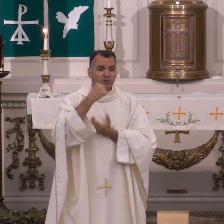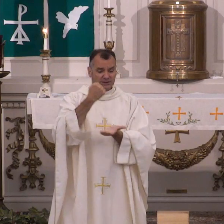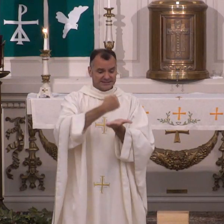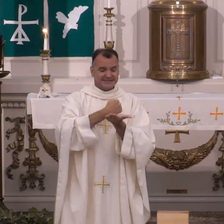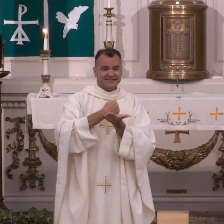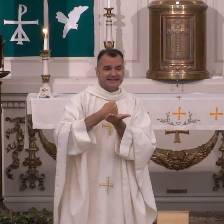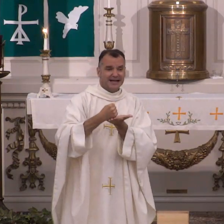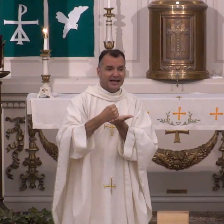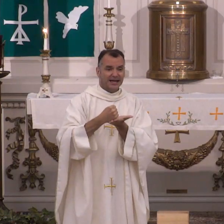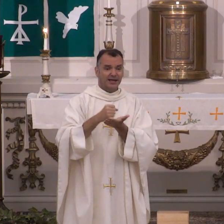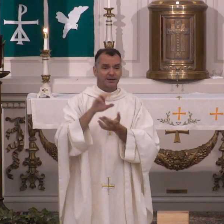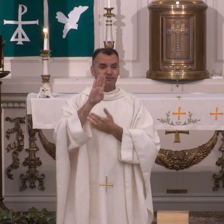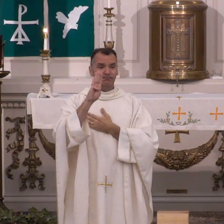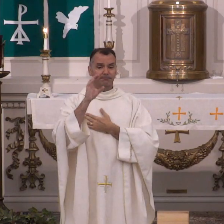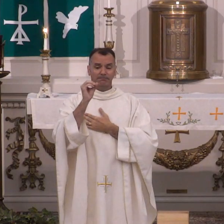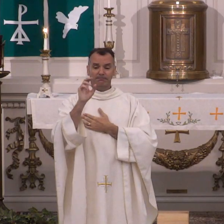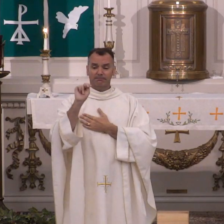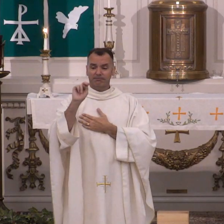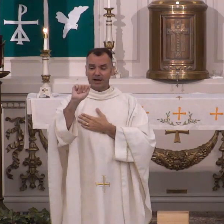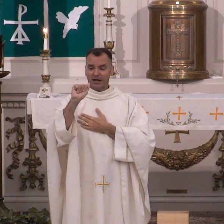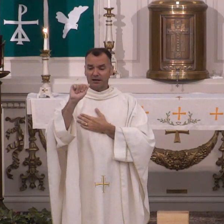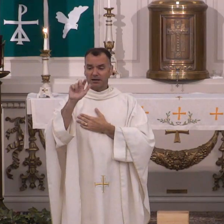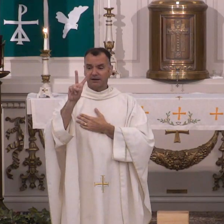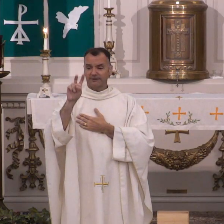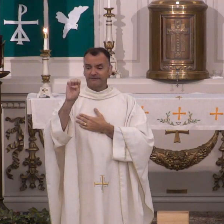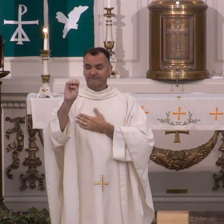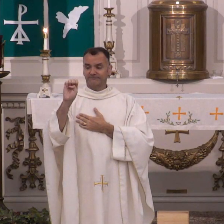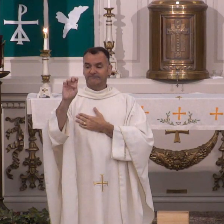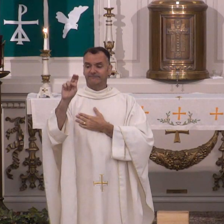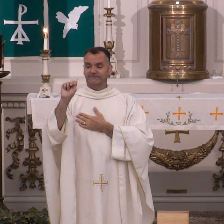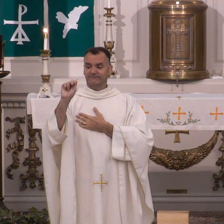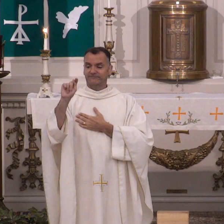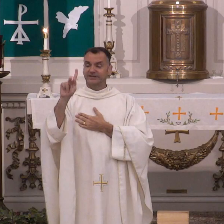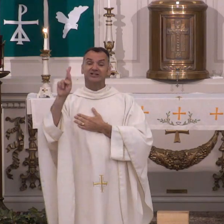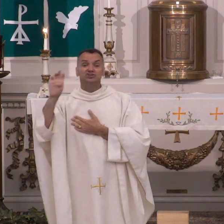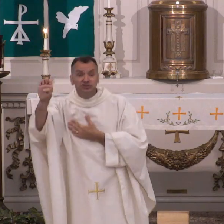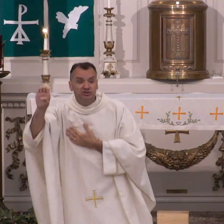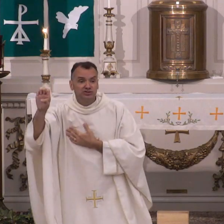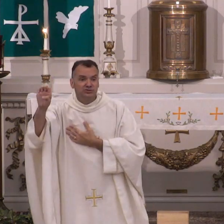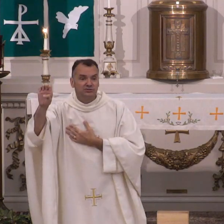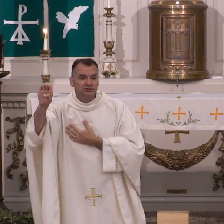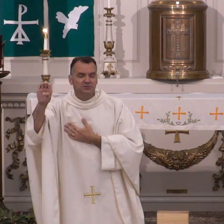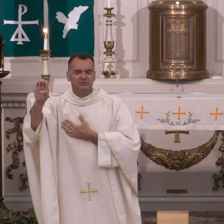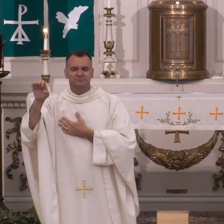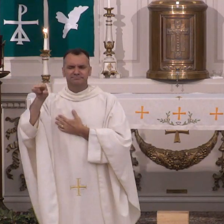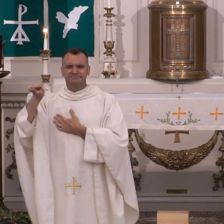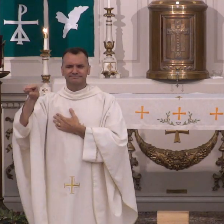Today, the church celebrates the feast of Saint Bonaventure.